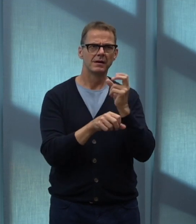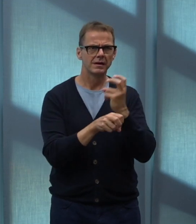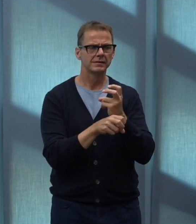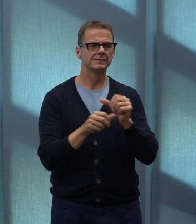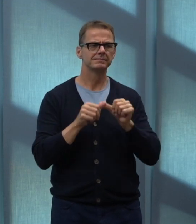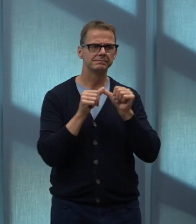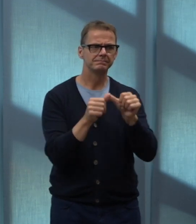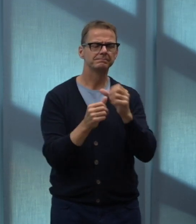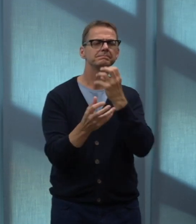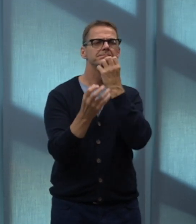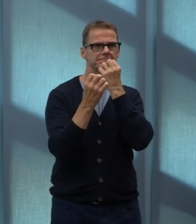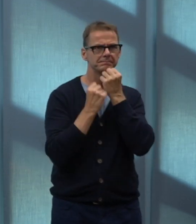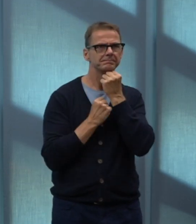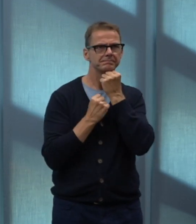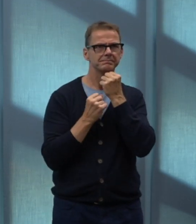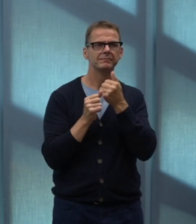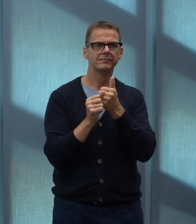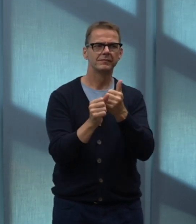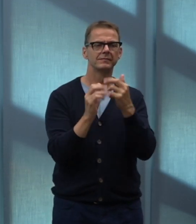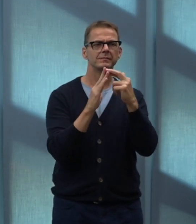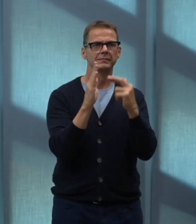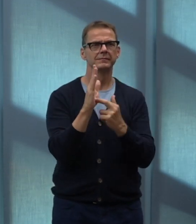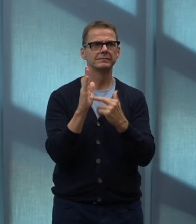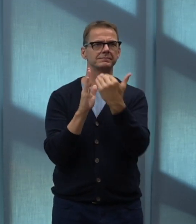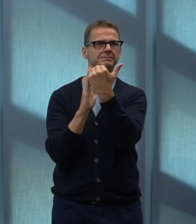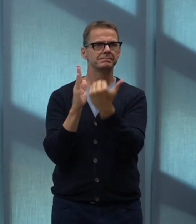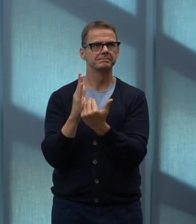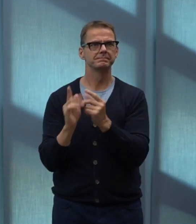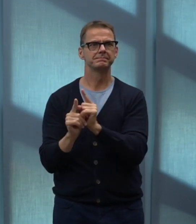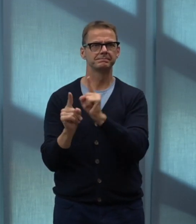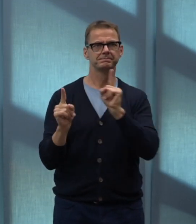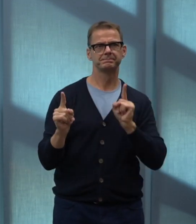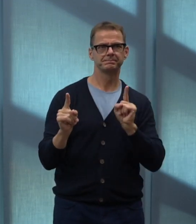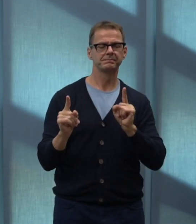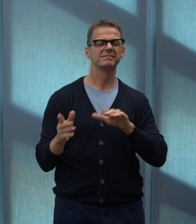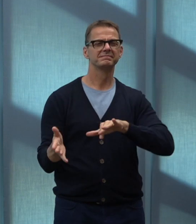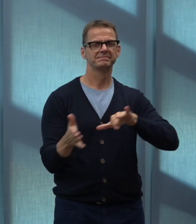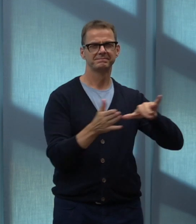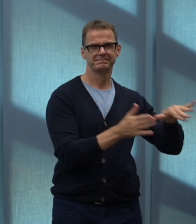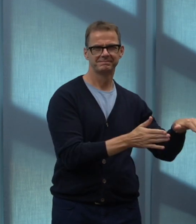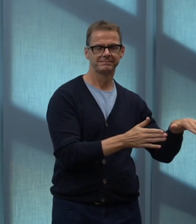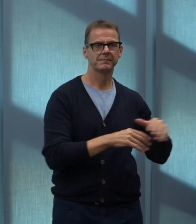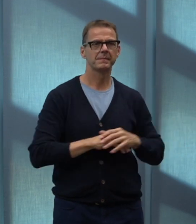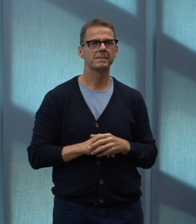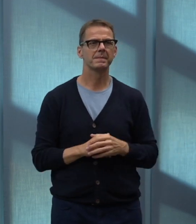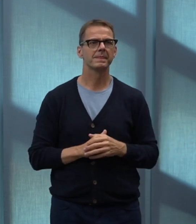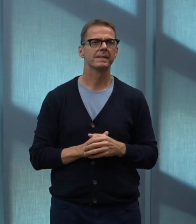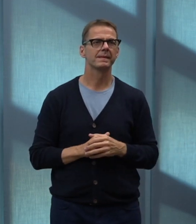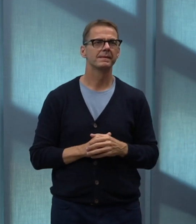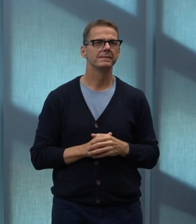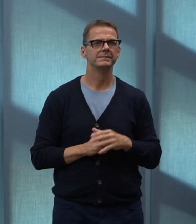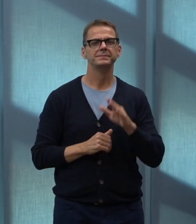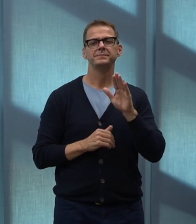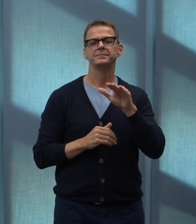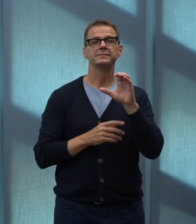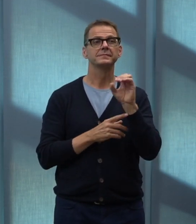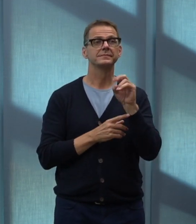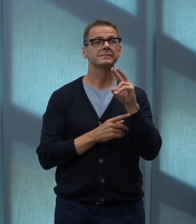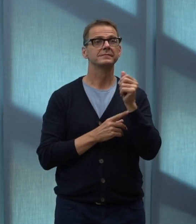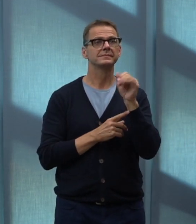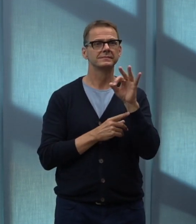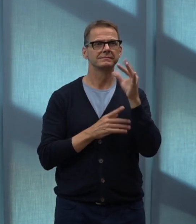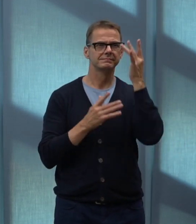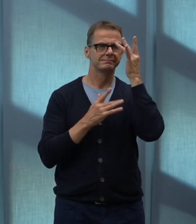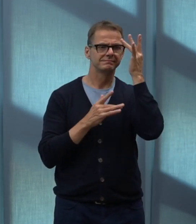Council heard directly today from Dr. Chris Sikora, who is the Medical Officer of Health for the Edmonton region. And some of